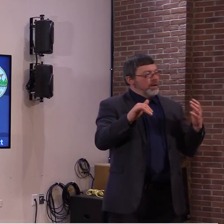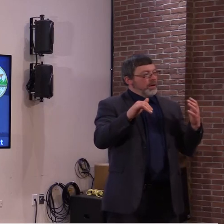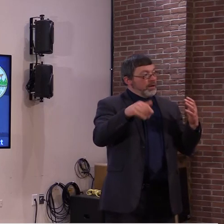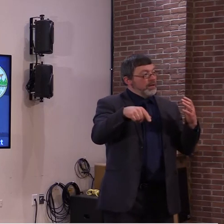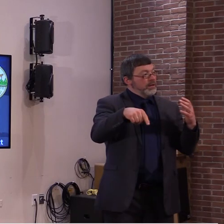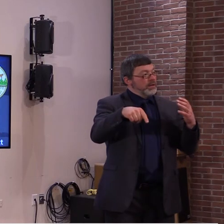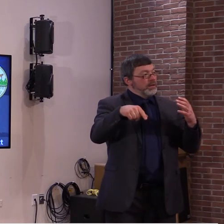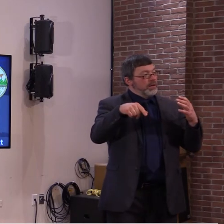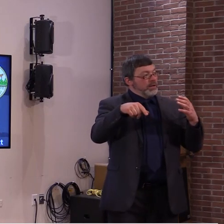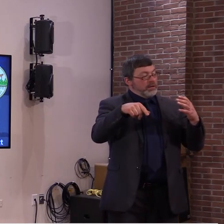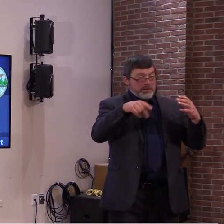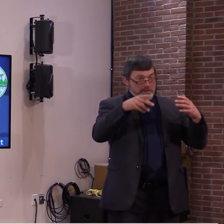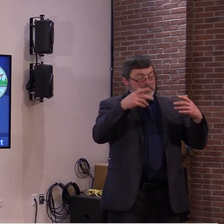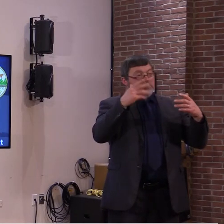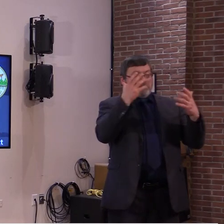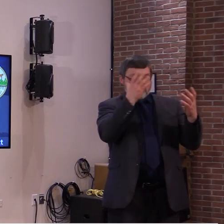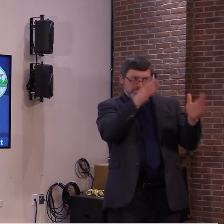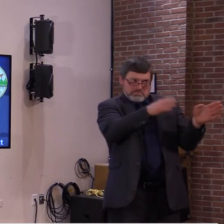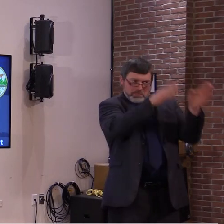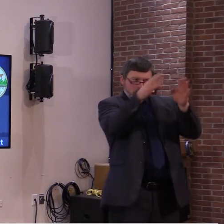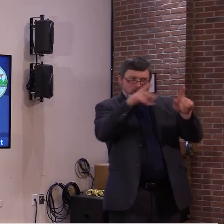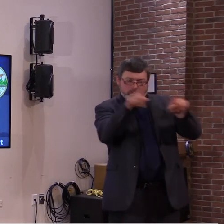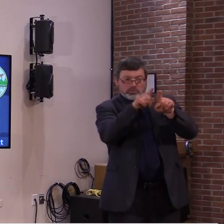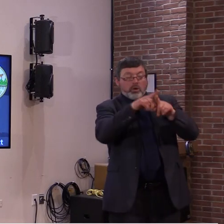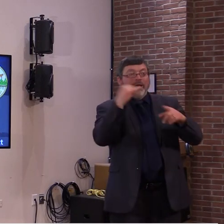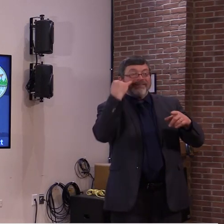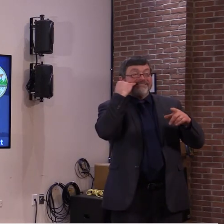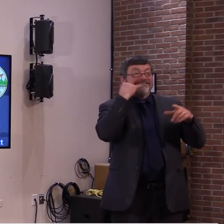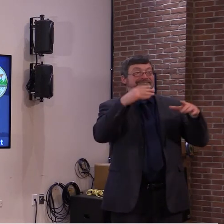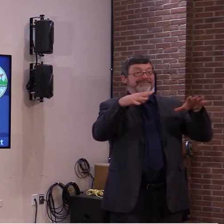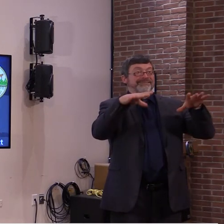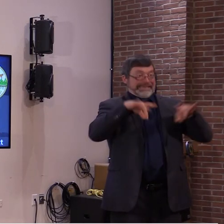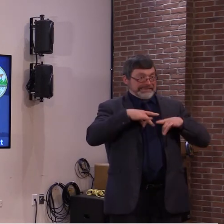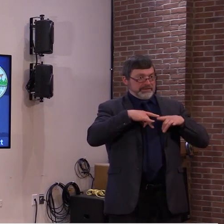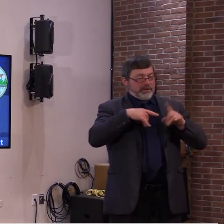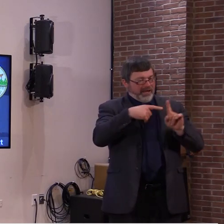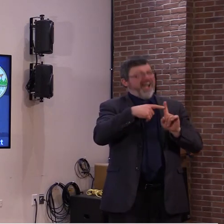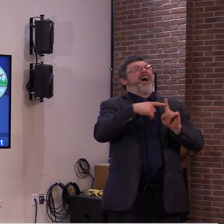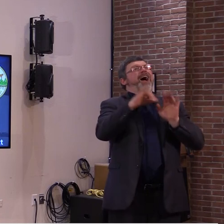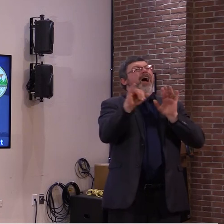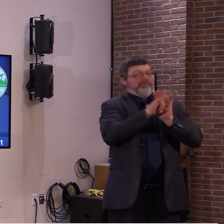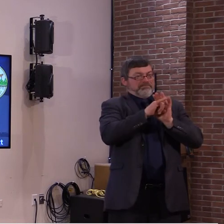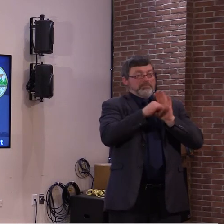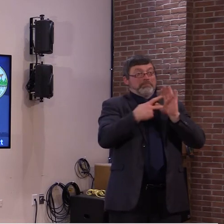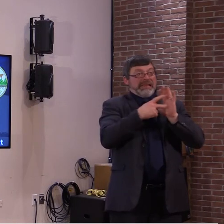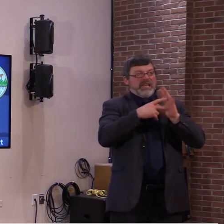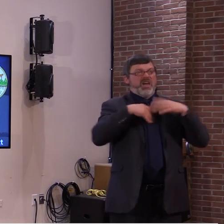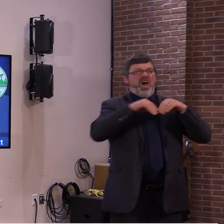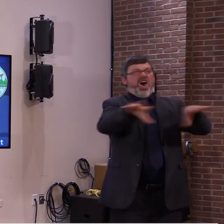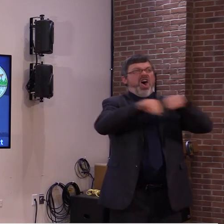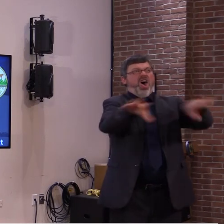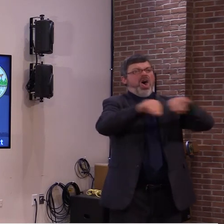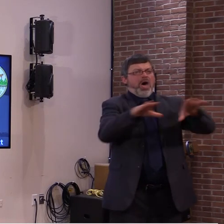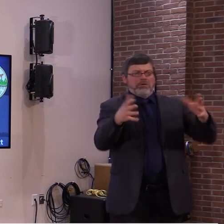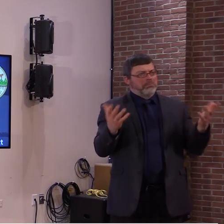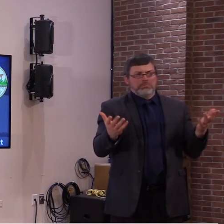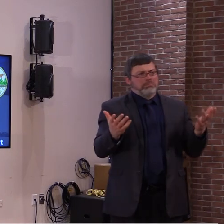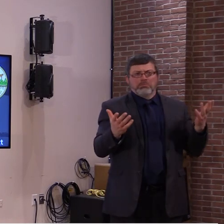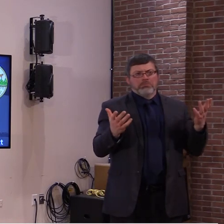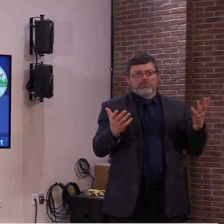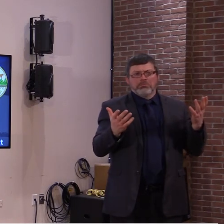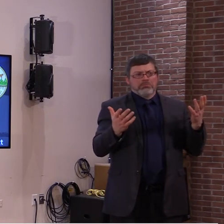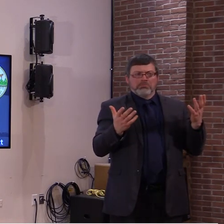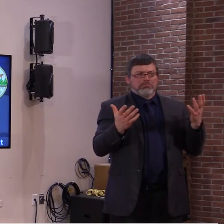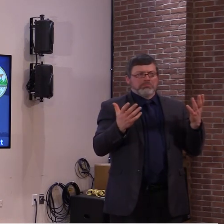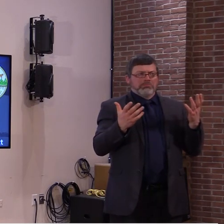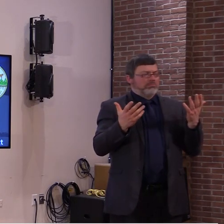because the sites are all using very good protocols to make sure that all the distancing and masking, et